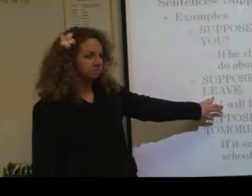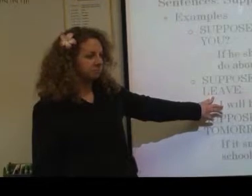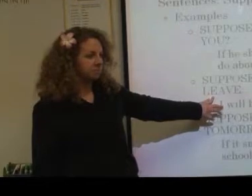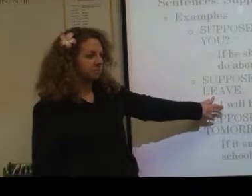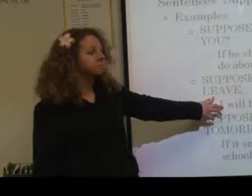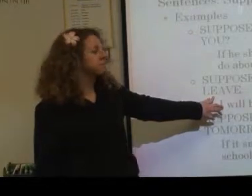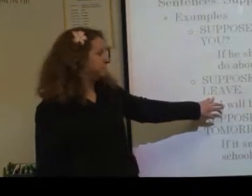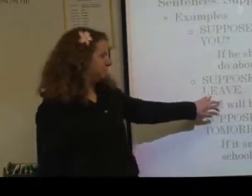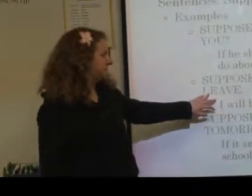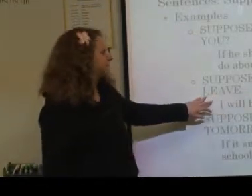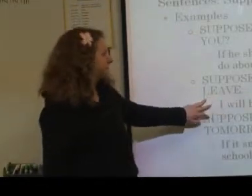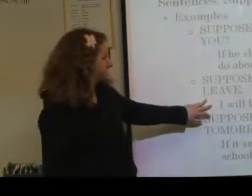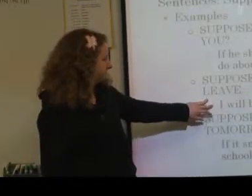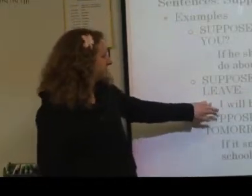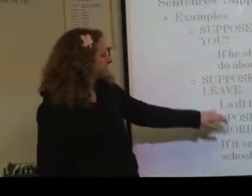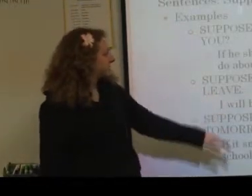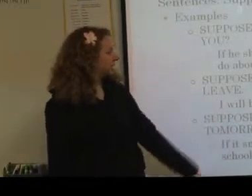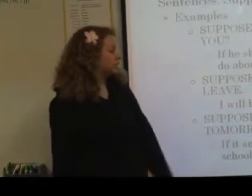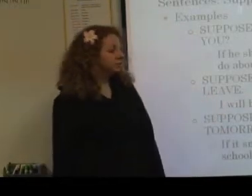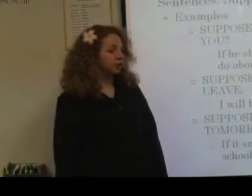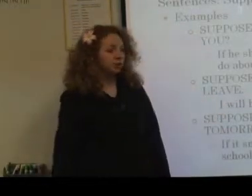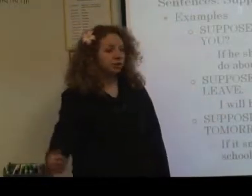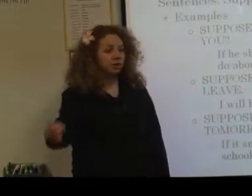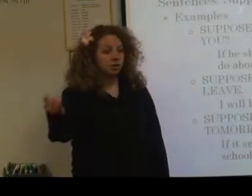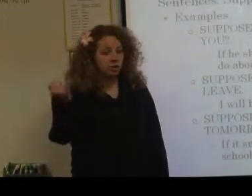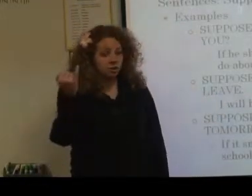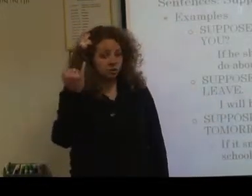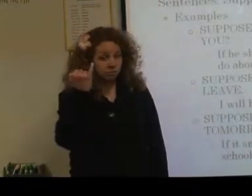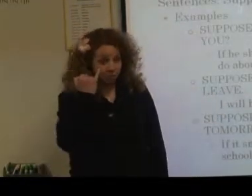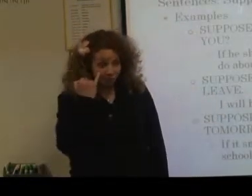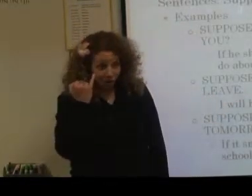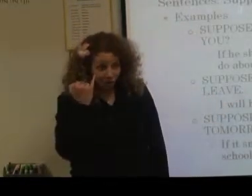Me. Me. Okay, so.